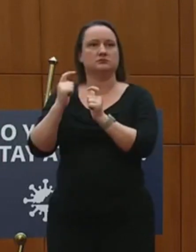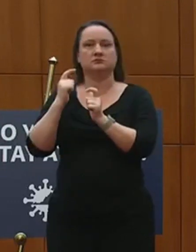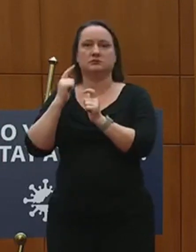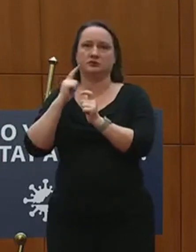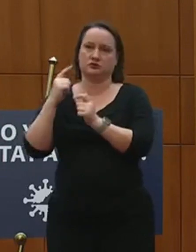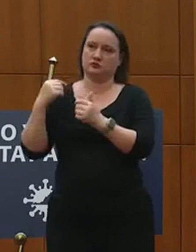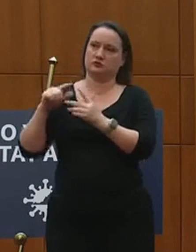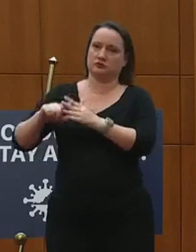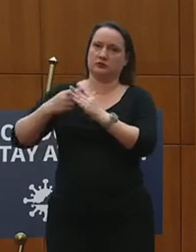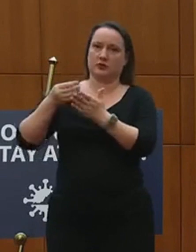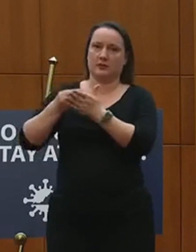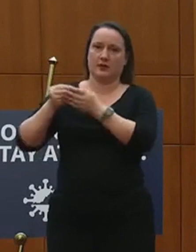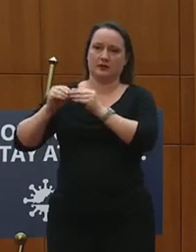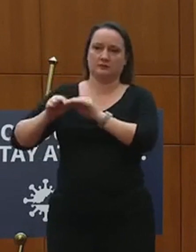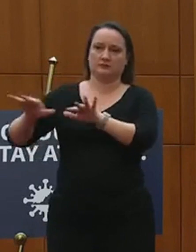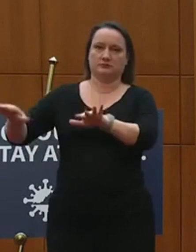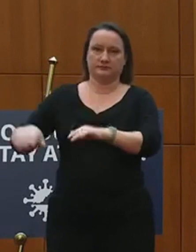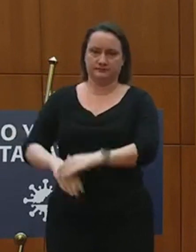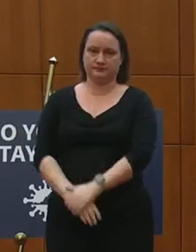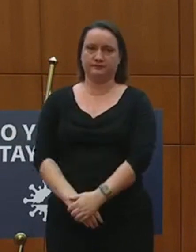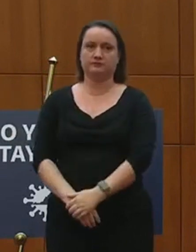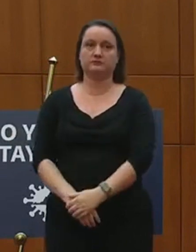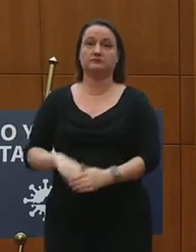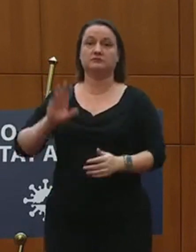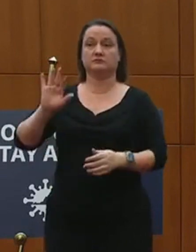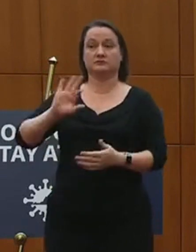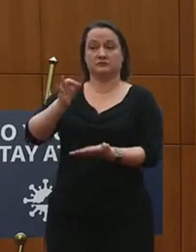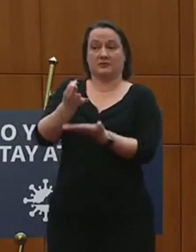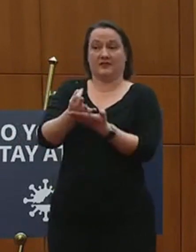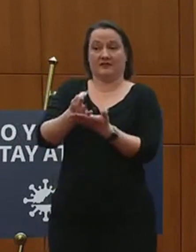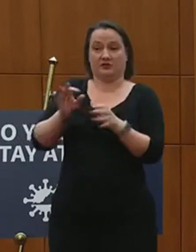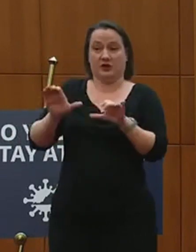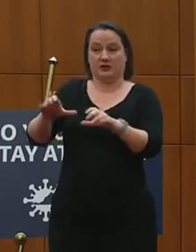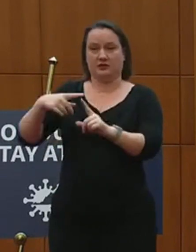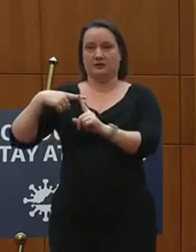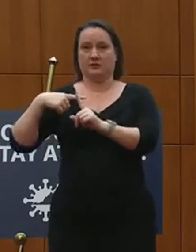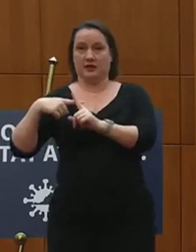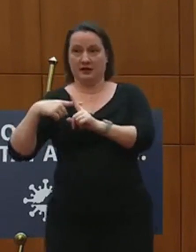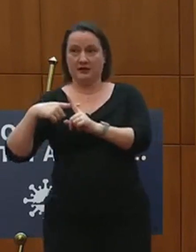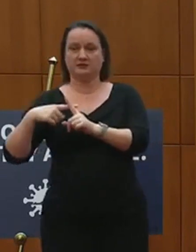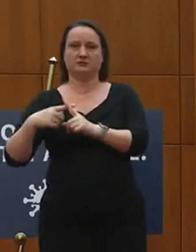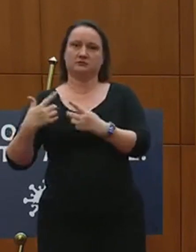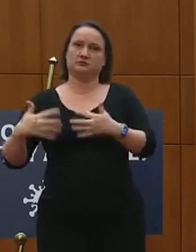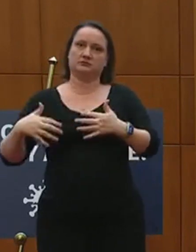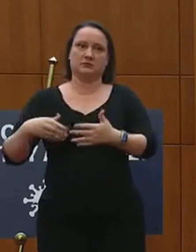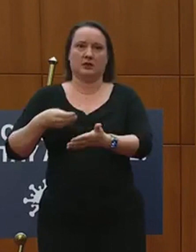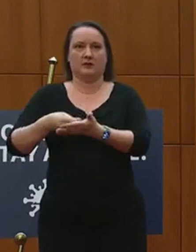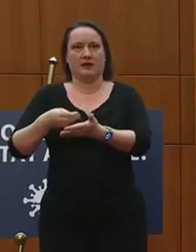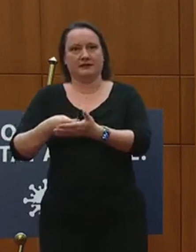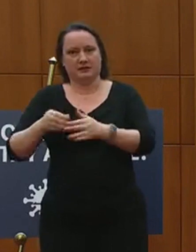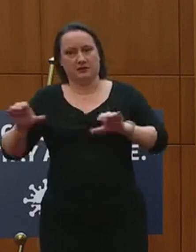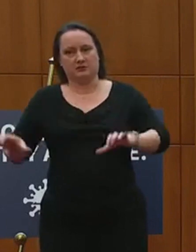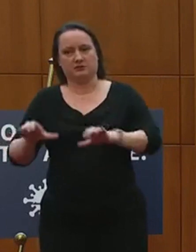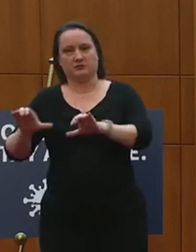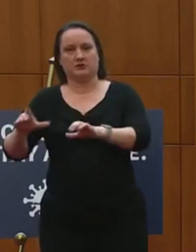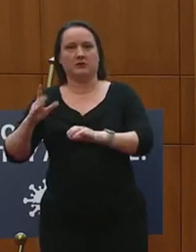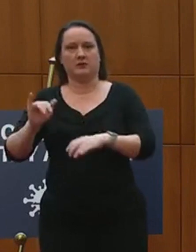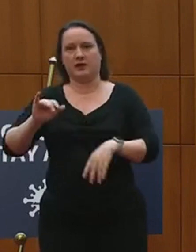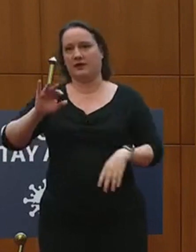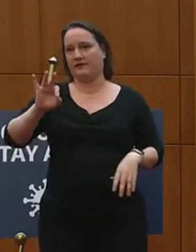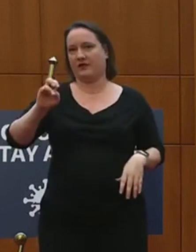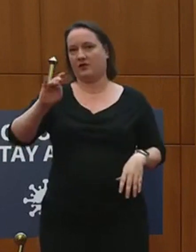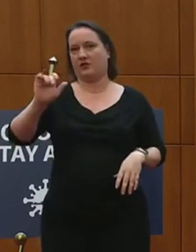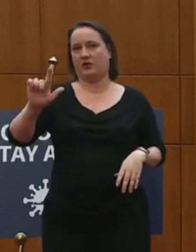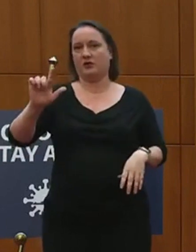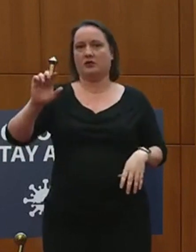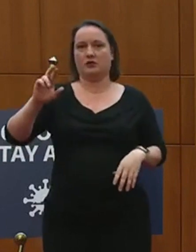money flowing. Now, this fiscal action, along with the extraordinary monetary measures taken by the Federal Reserve,